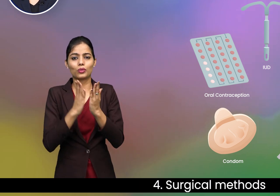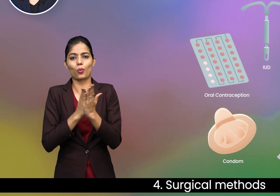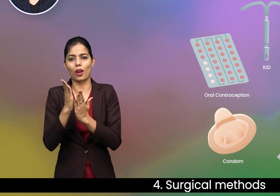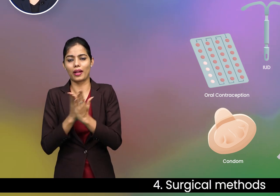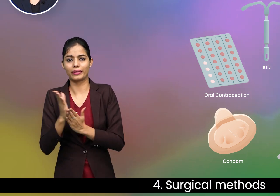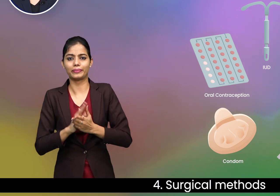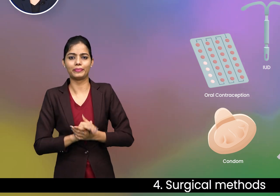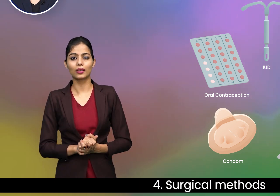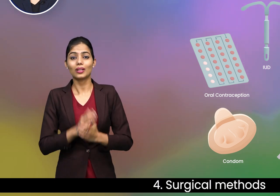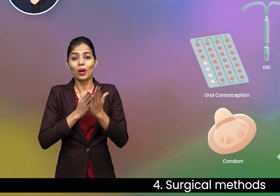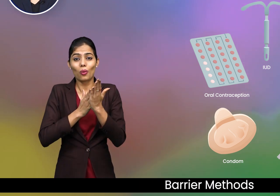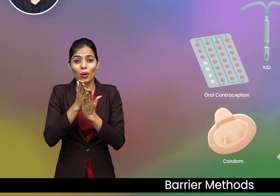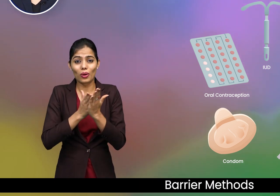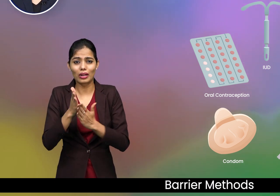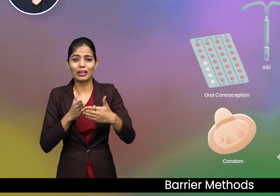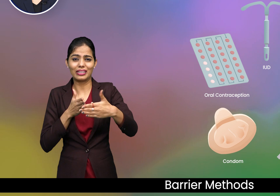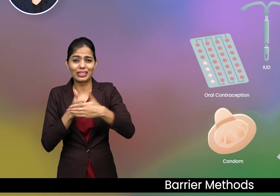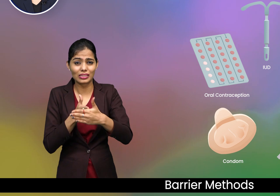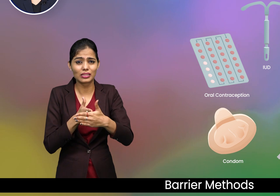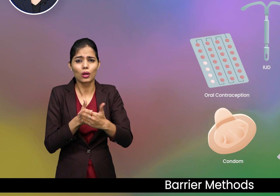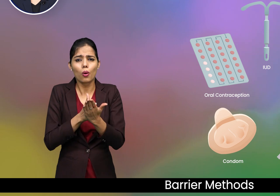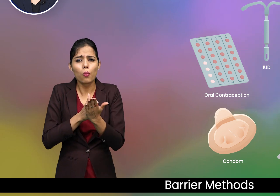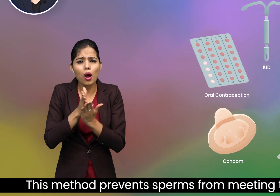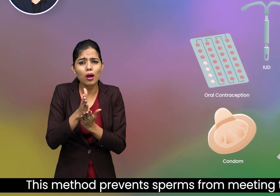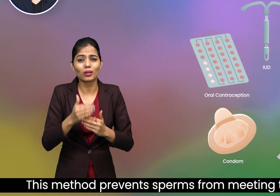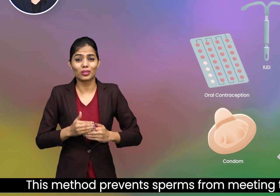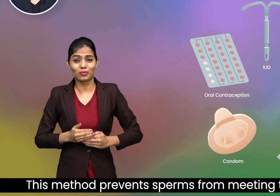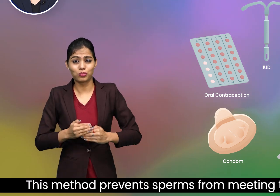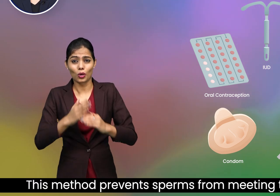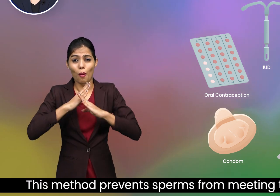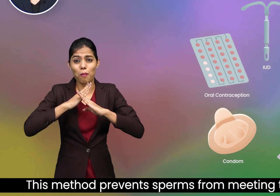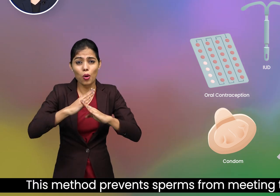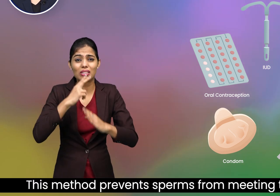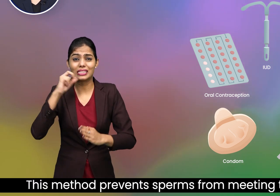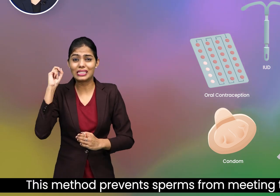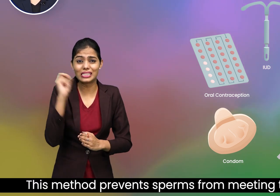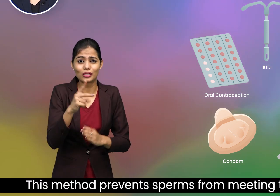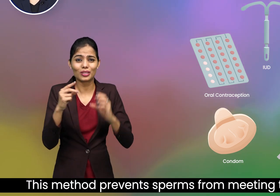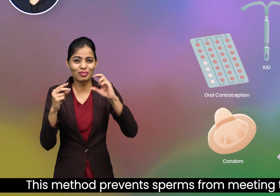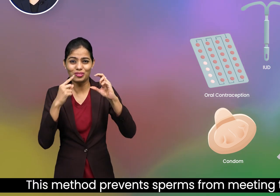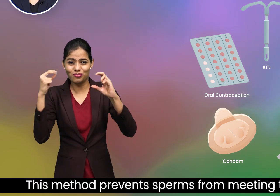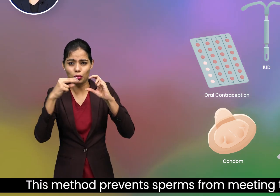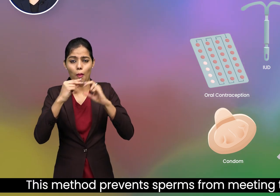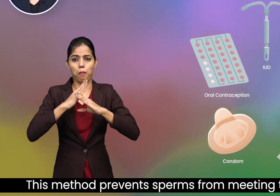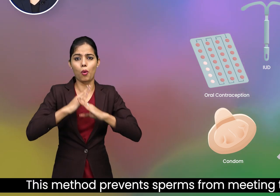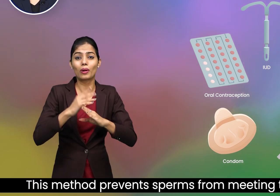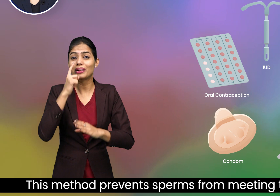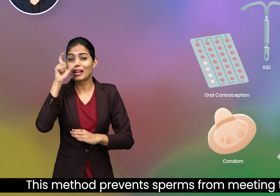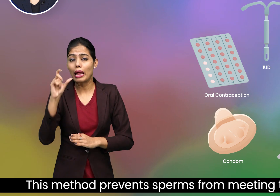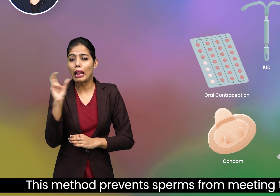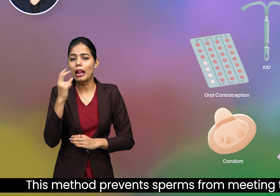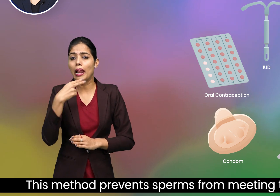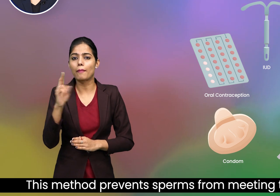surgical methods. Barrier methods. This method prevents sperms from mating the